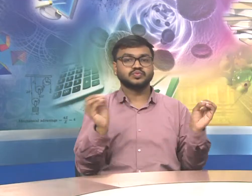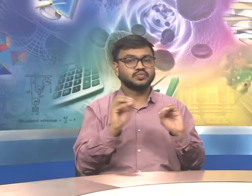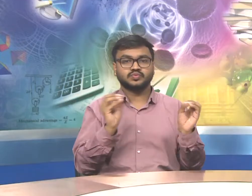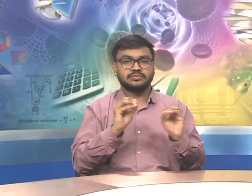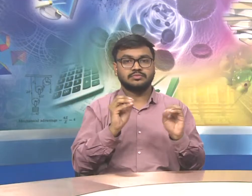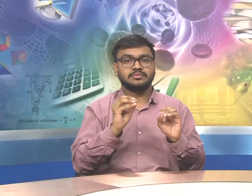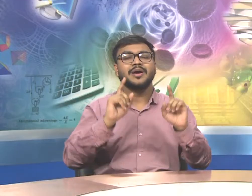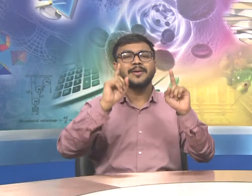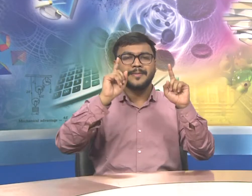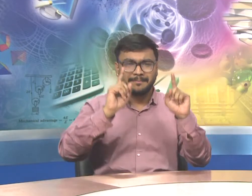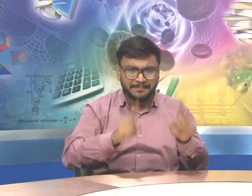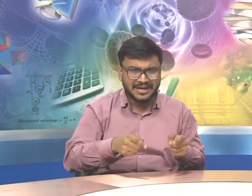not.